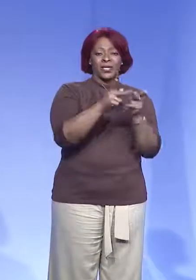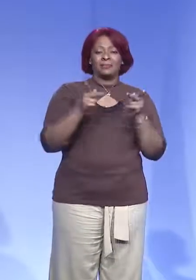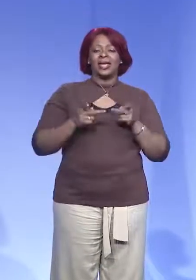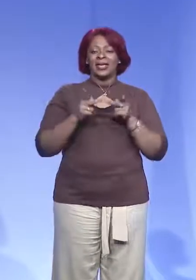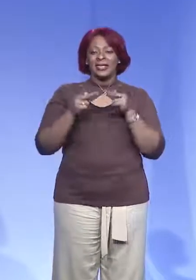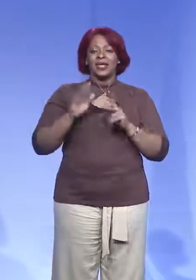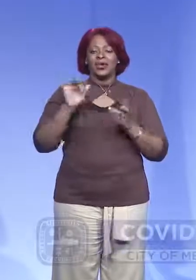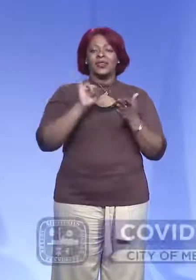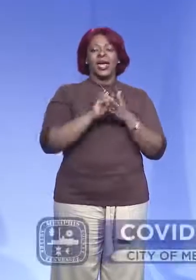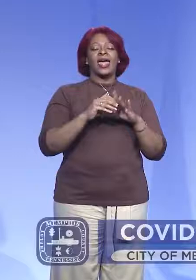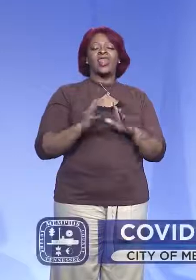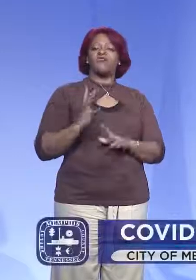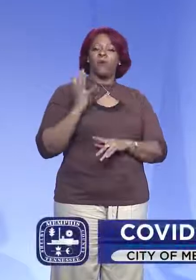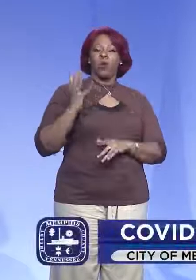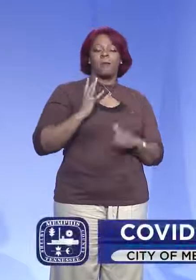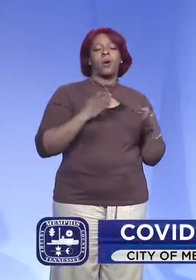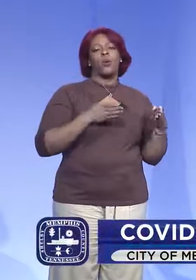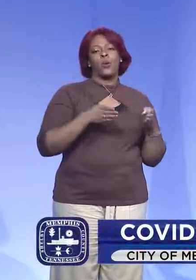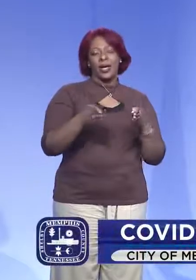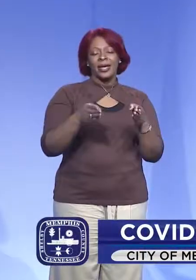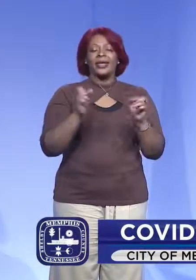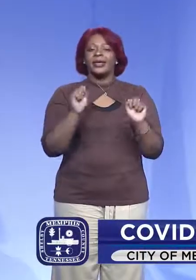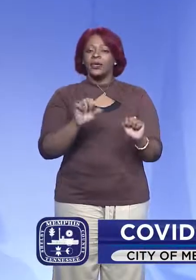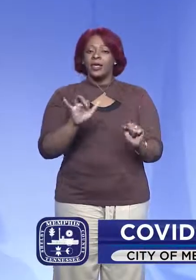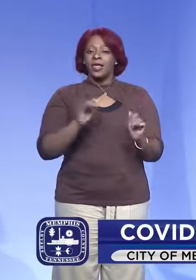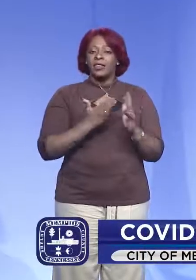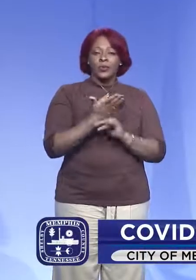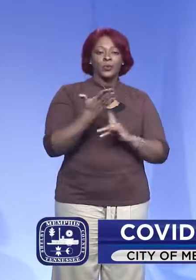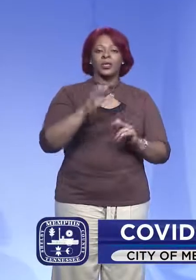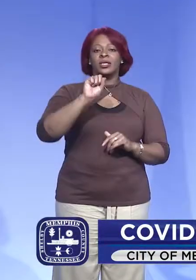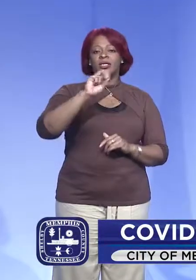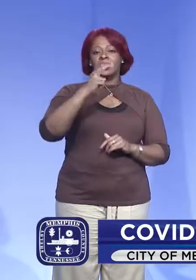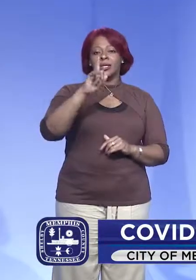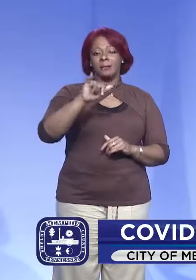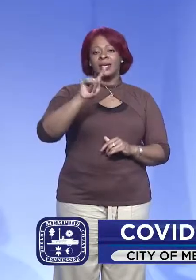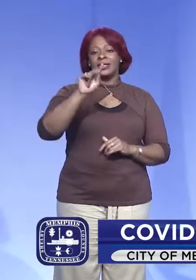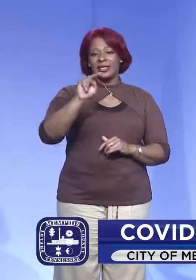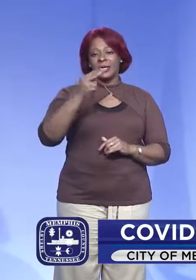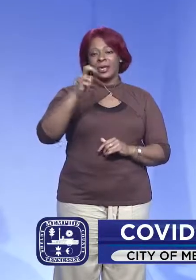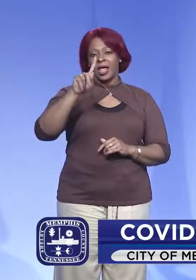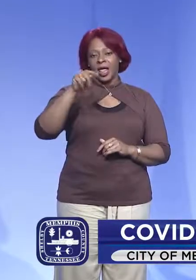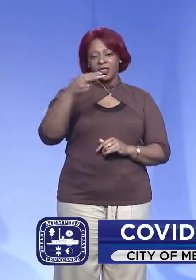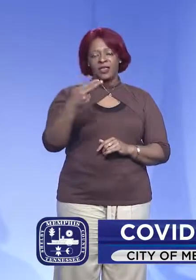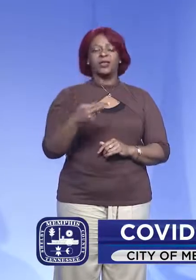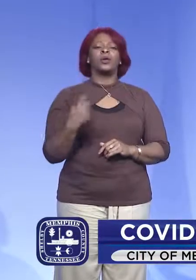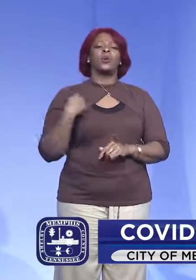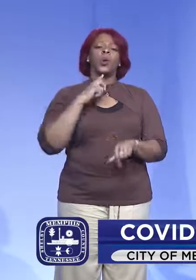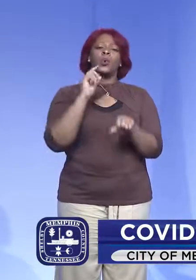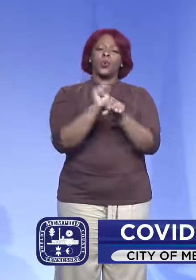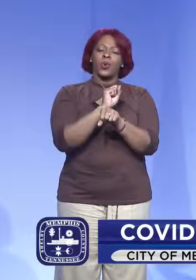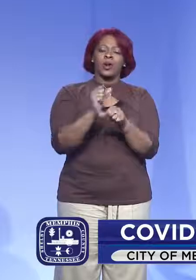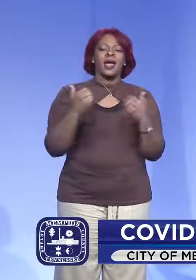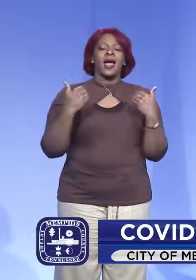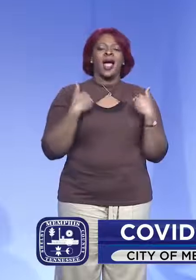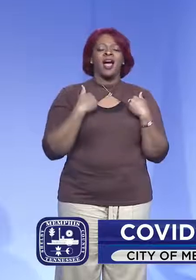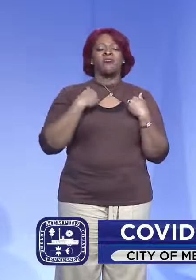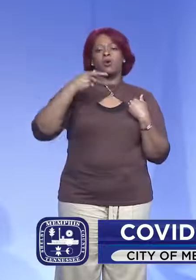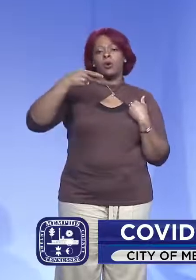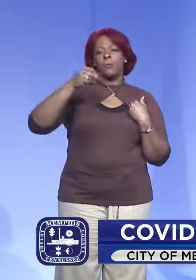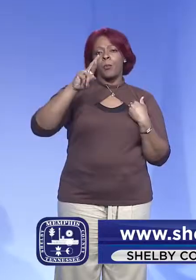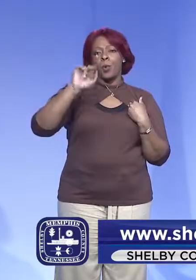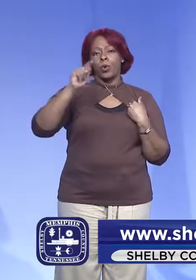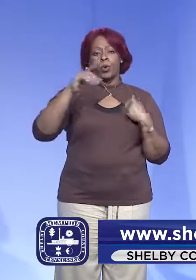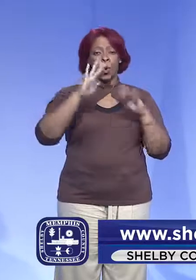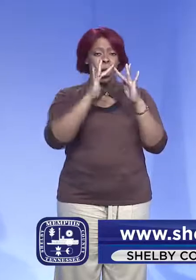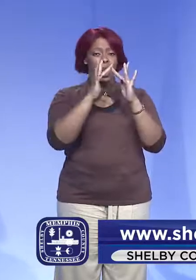need to do that in a formal way. They can do that through Shelby TN Health. We will also be working to have a portal online so